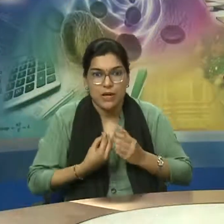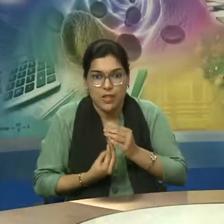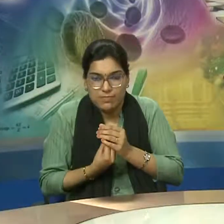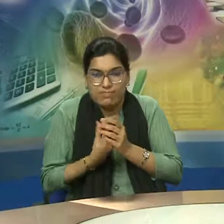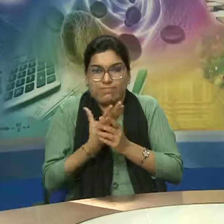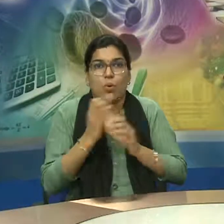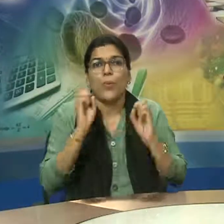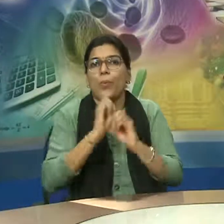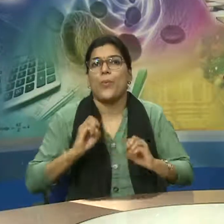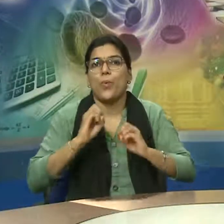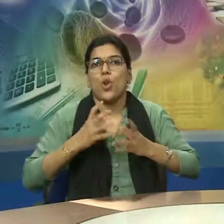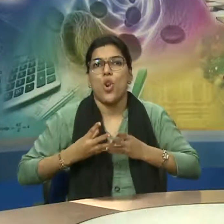slowly